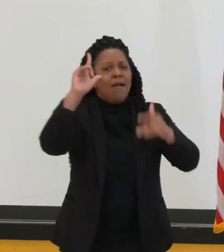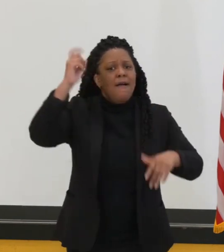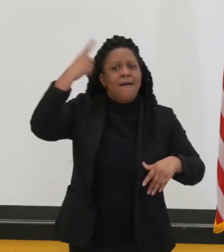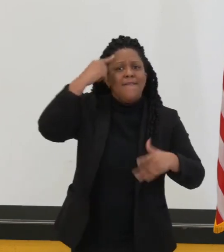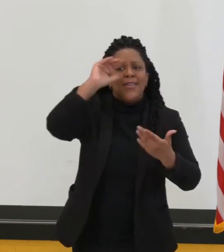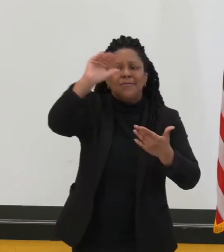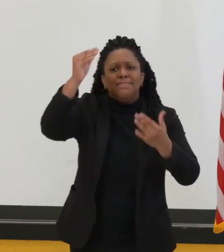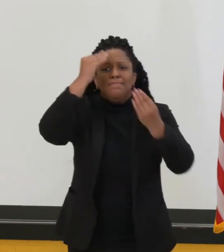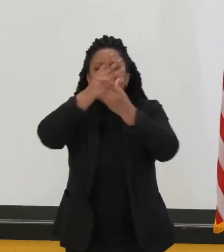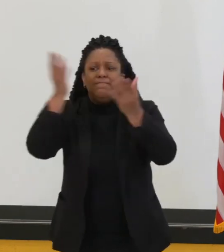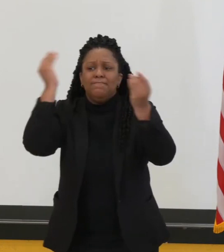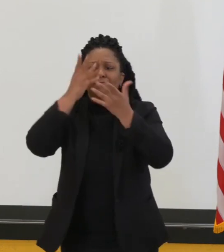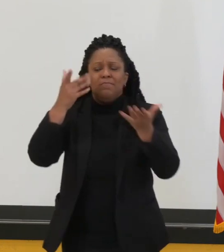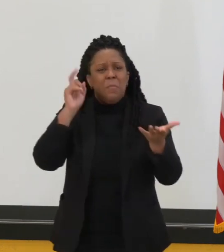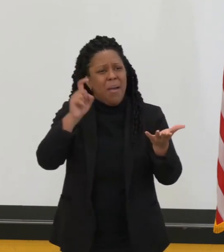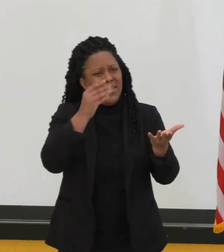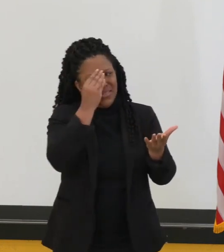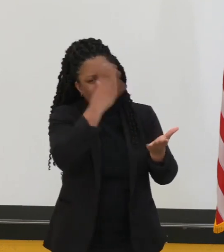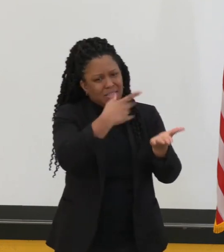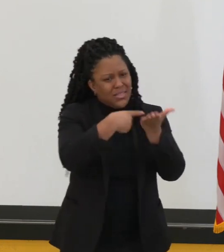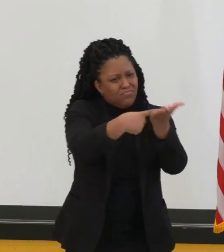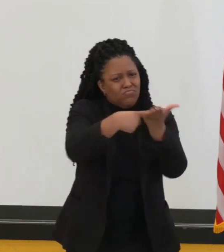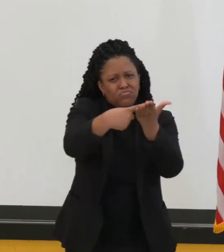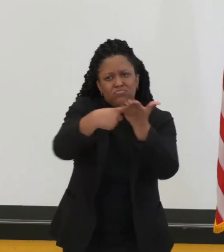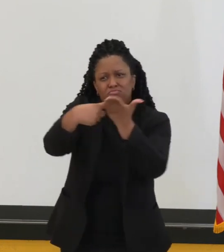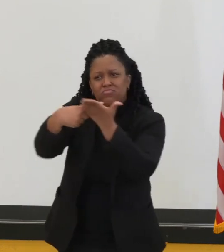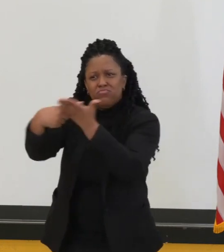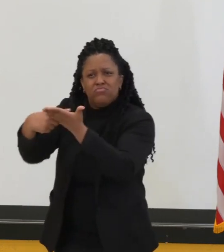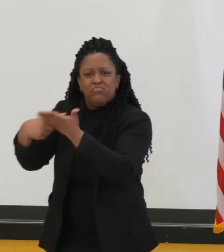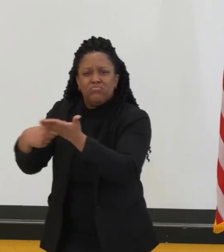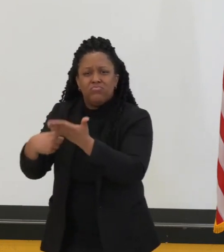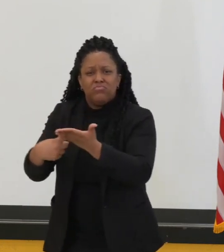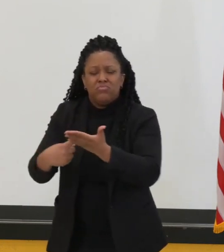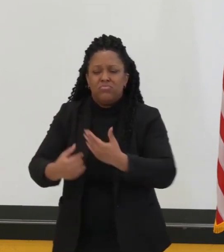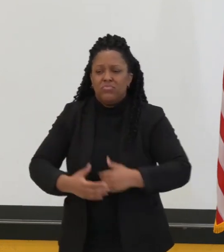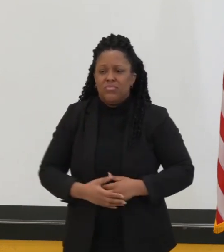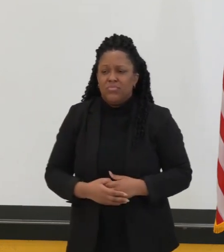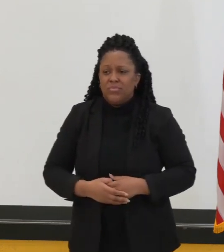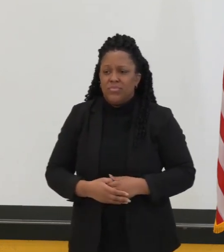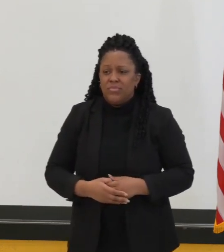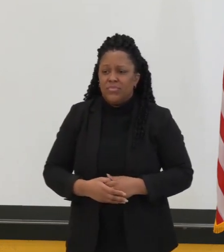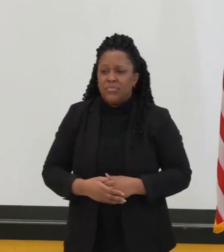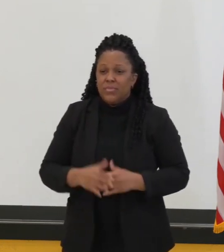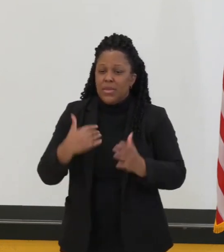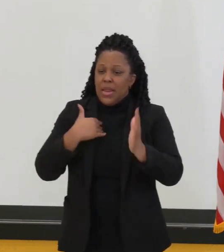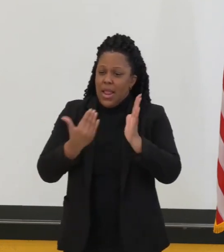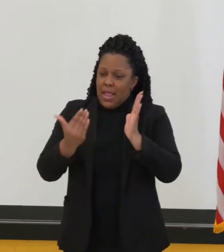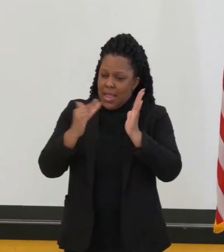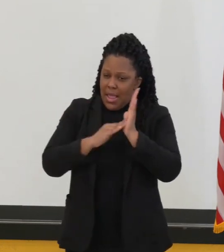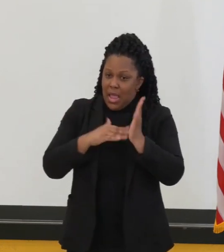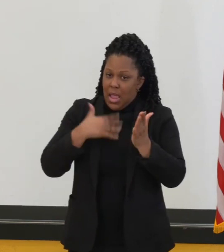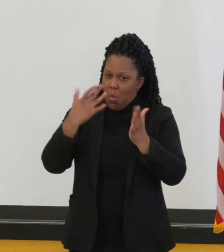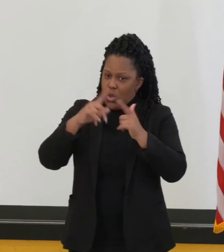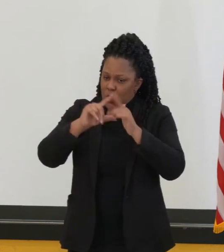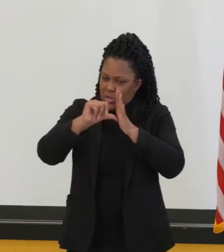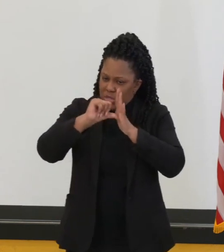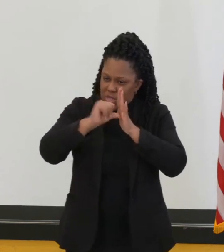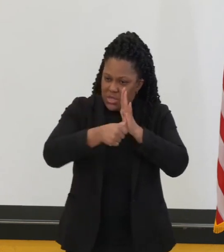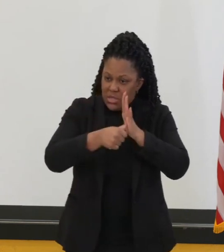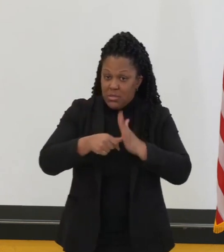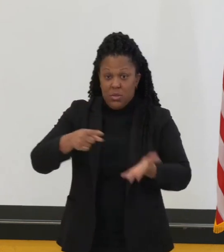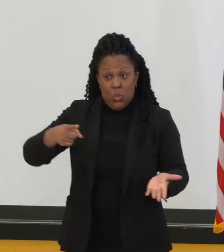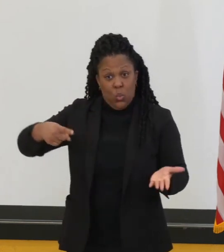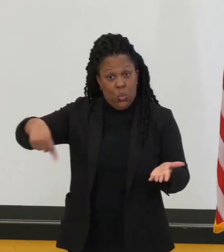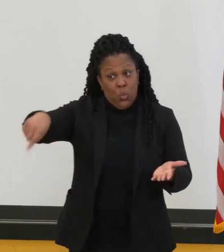exploit these tragedies for destruction or personal gain, you can rest assured that the largest police presence in